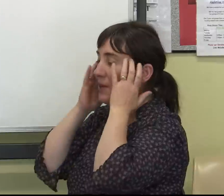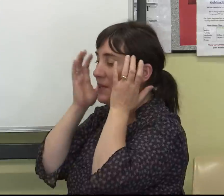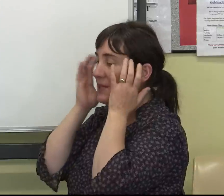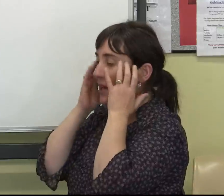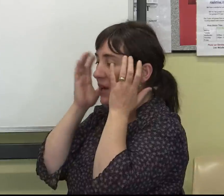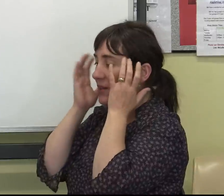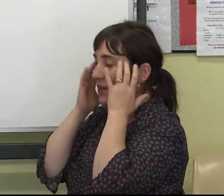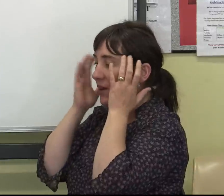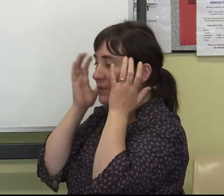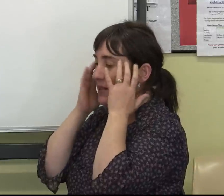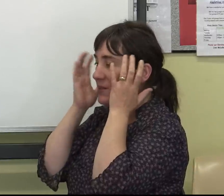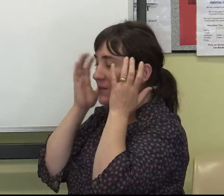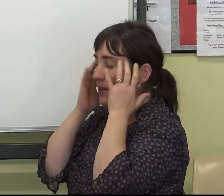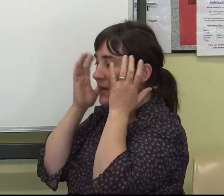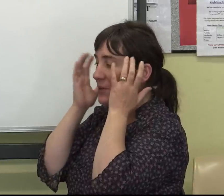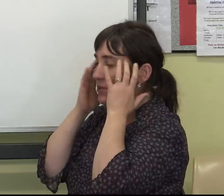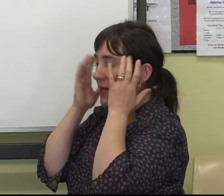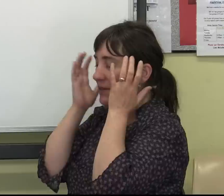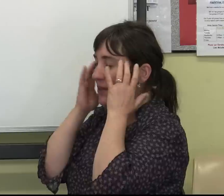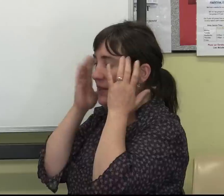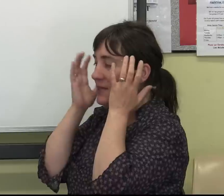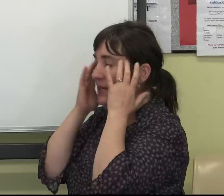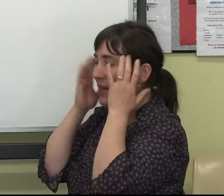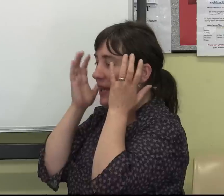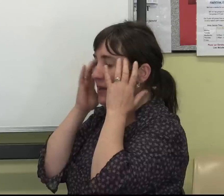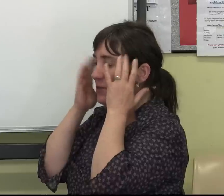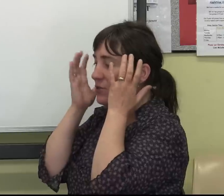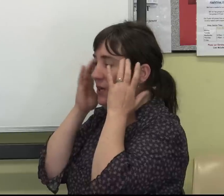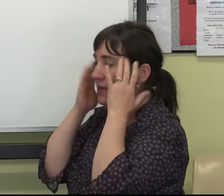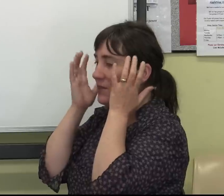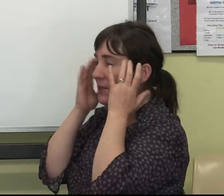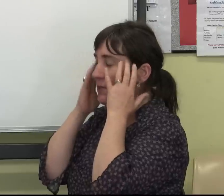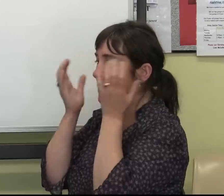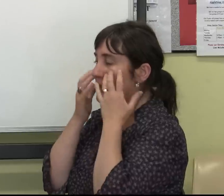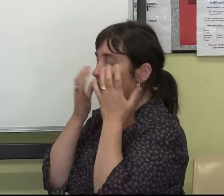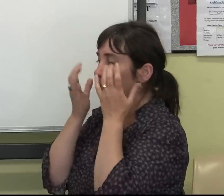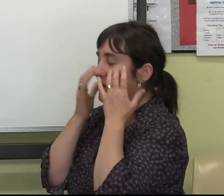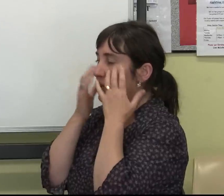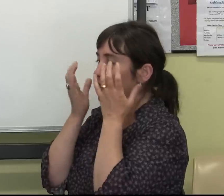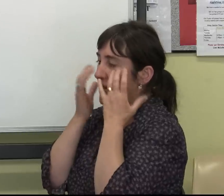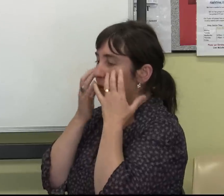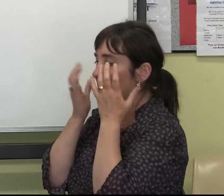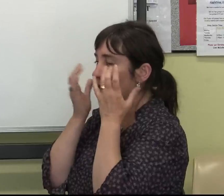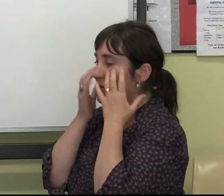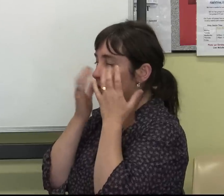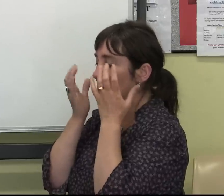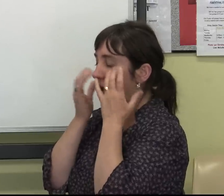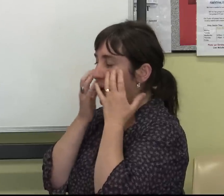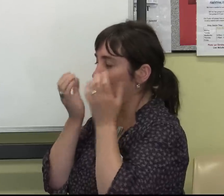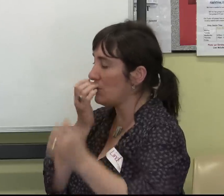because I think I'm meant to be doing other things and I'm not doing it. So maybe it's the universe saying, I'm giving you some time but you're